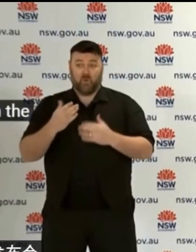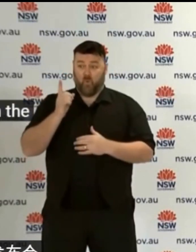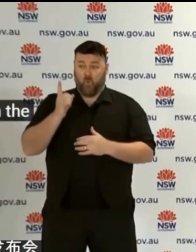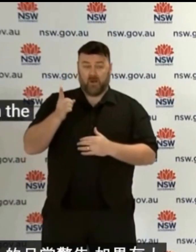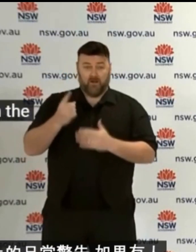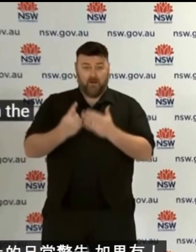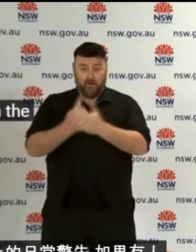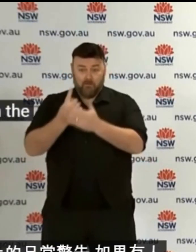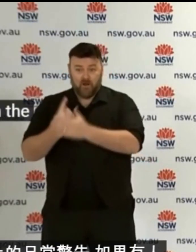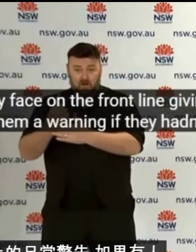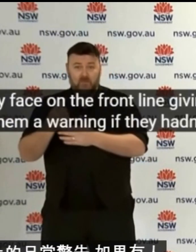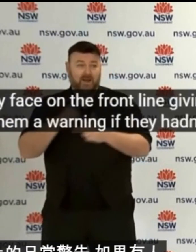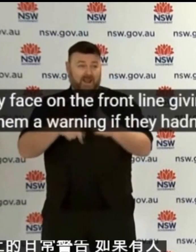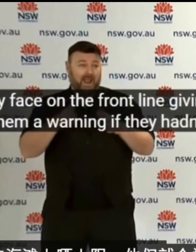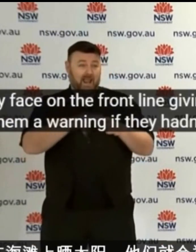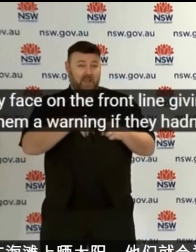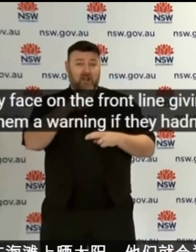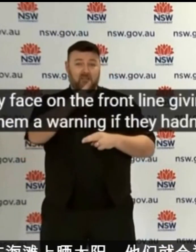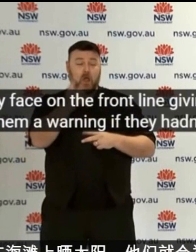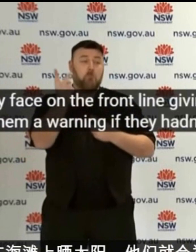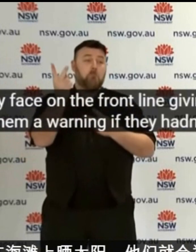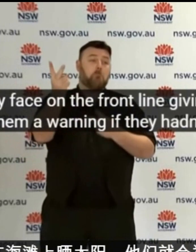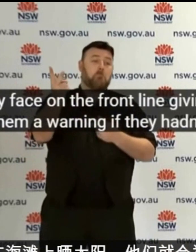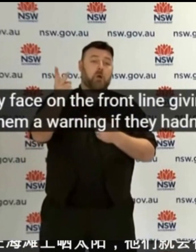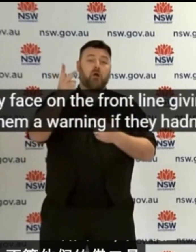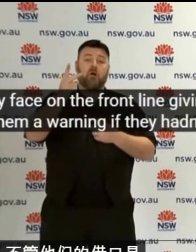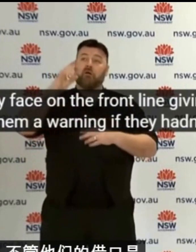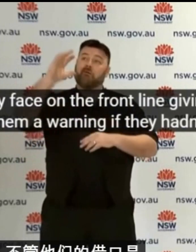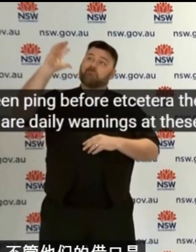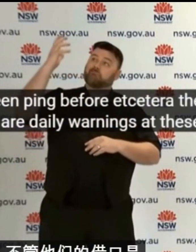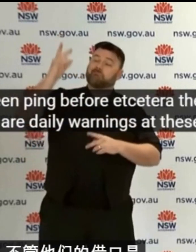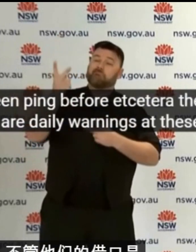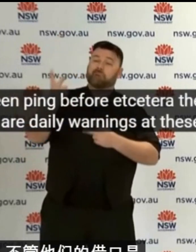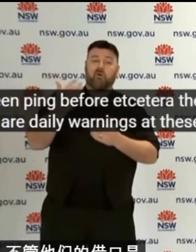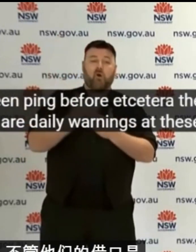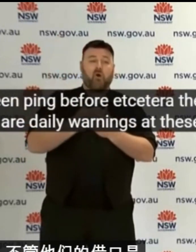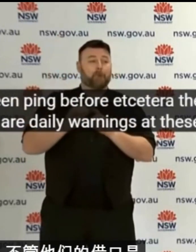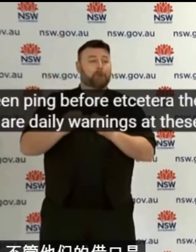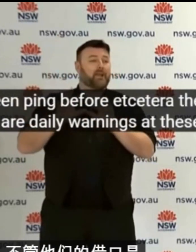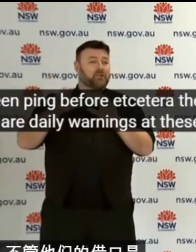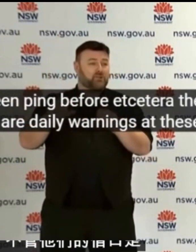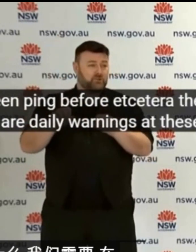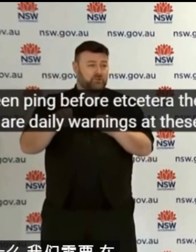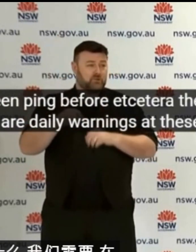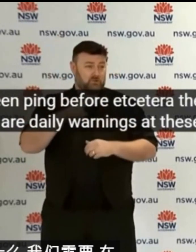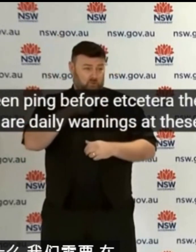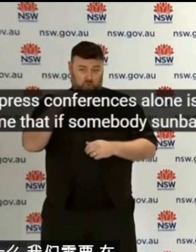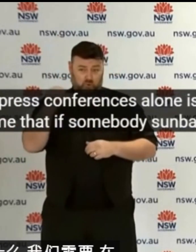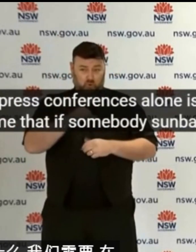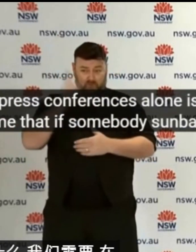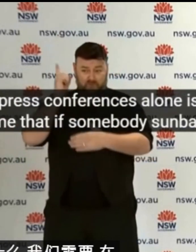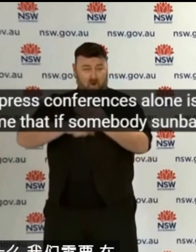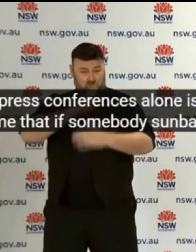time that if somebody's sunbaking on a beach, they just get fined regardless of whatever their excuse is? Do we need to get harsher in those beach areas that